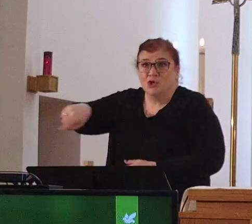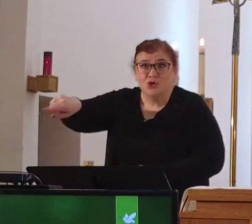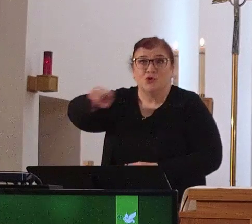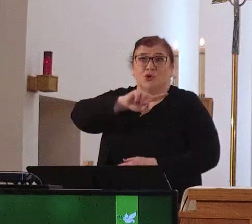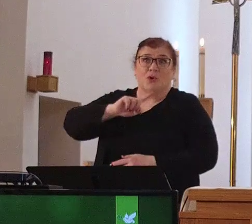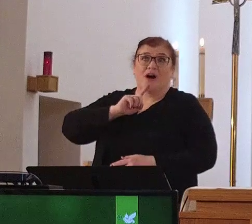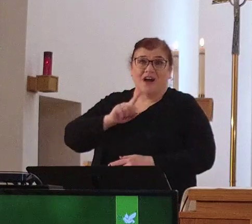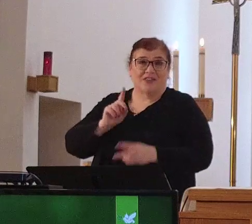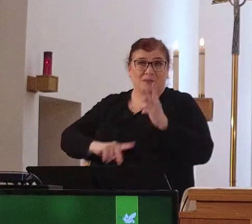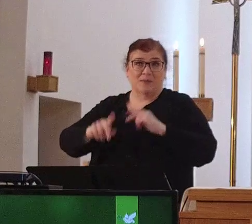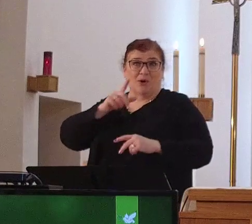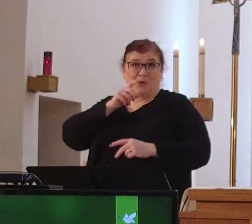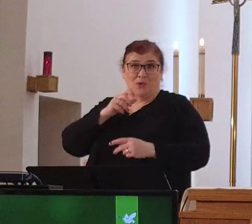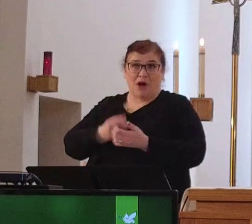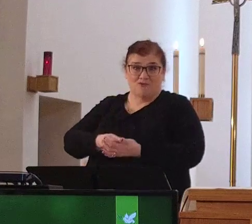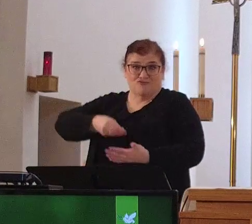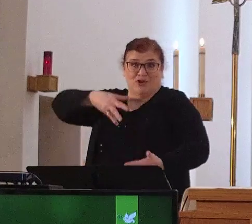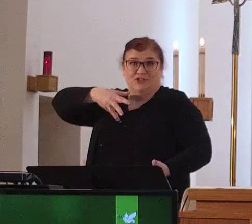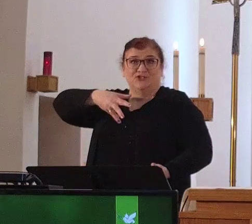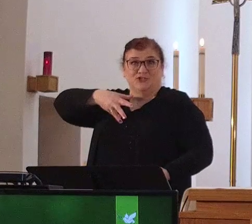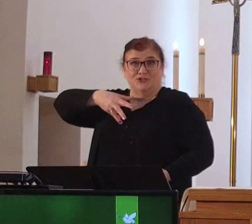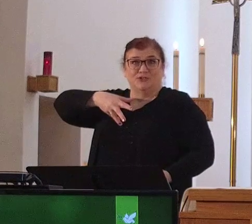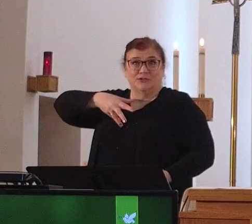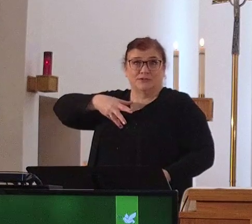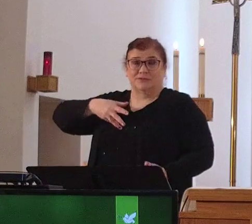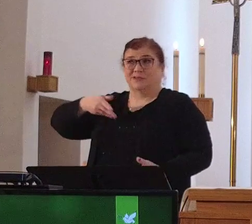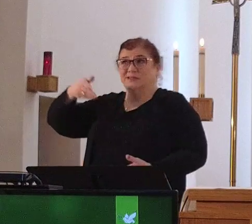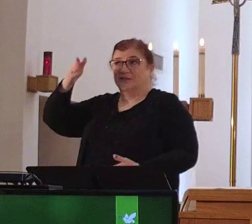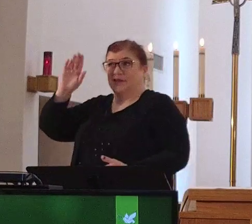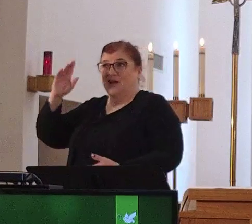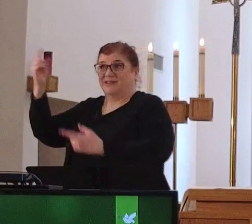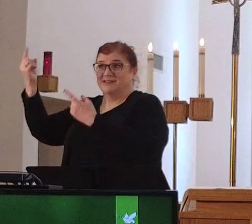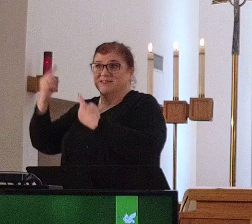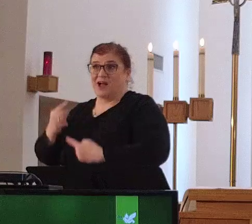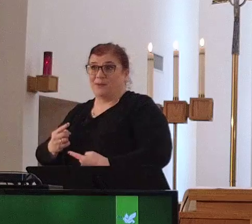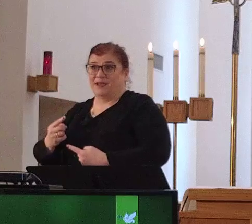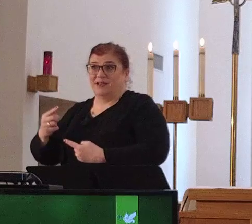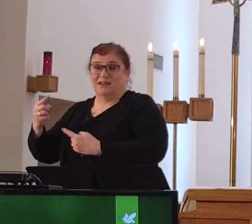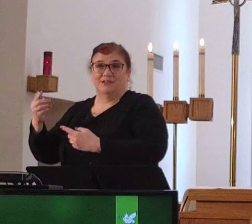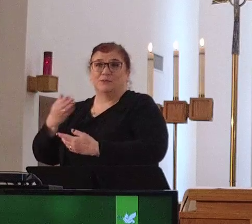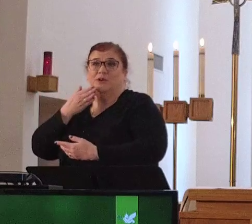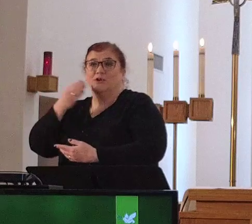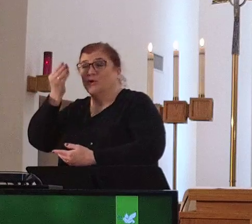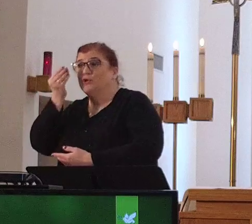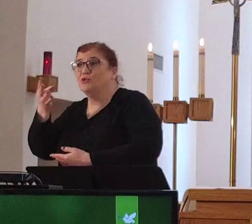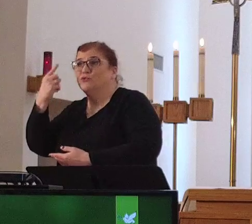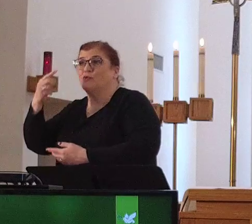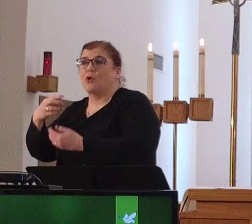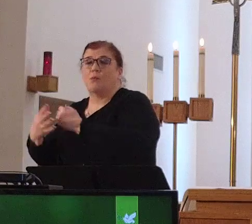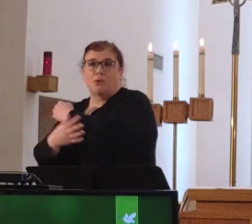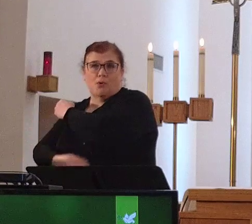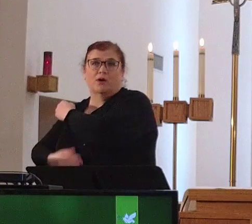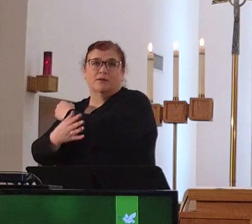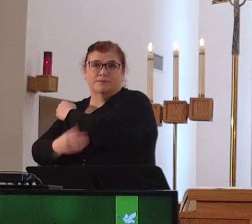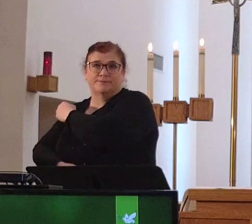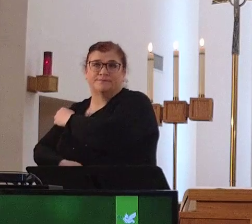the ones who are rich, and God is coming to bring good news for the poor.